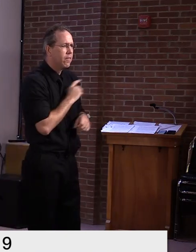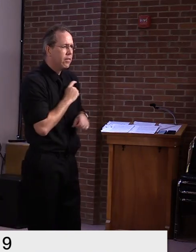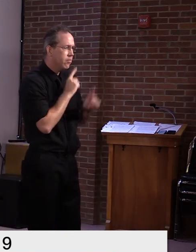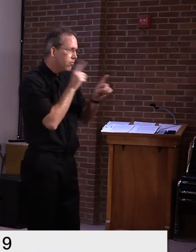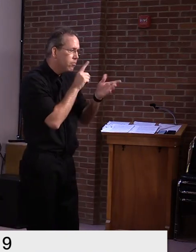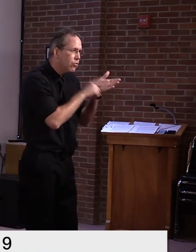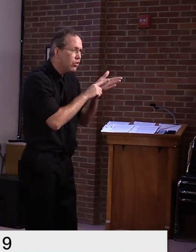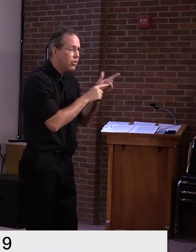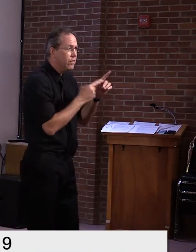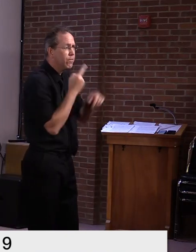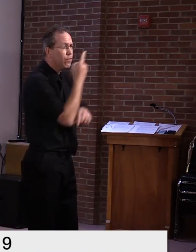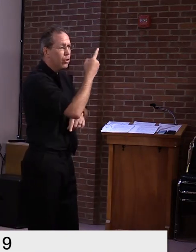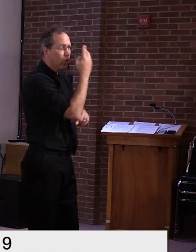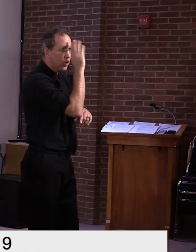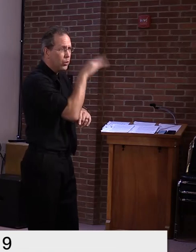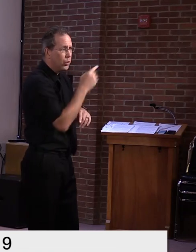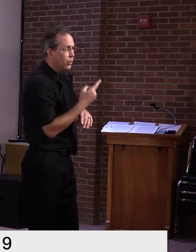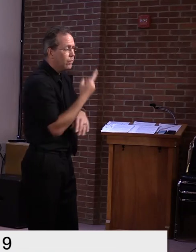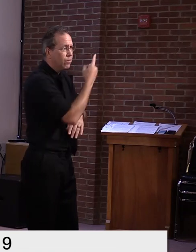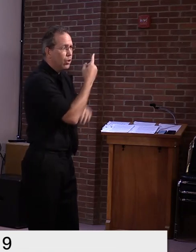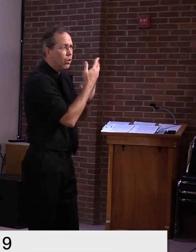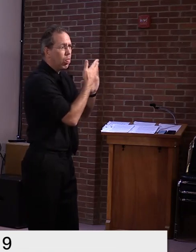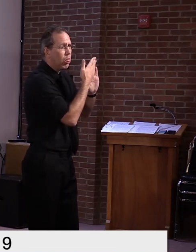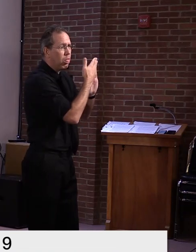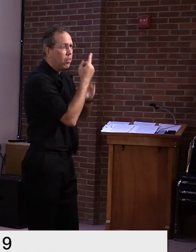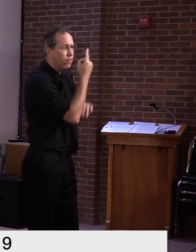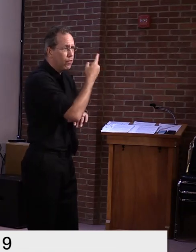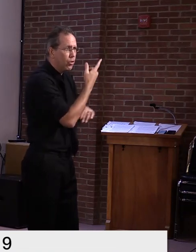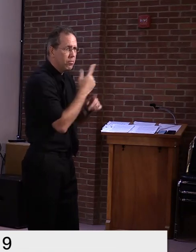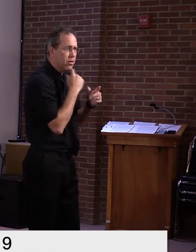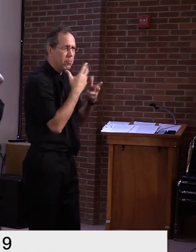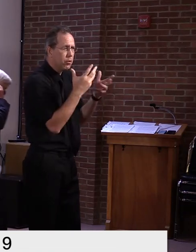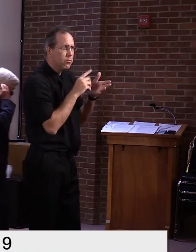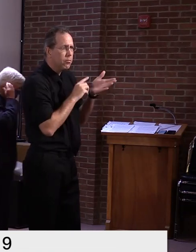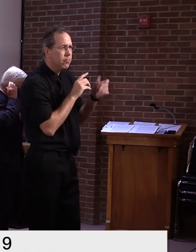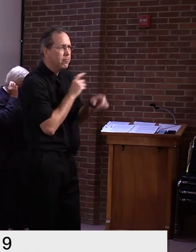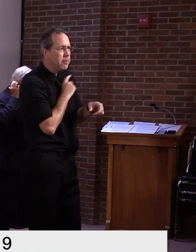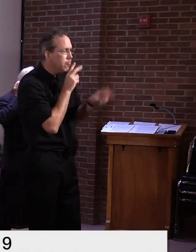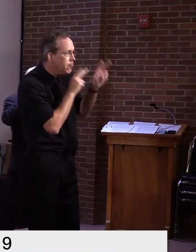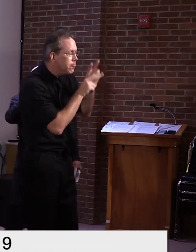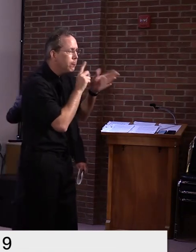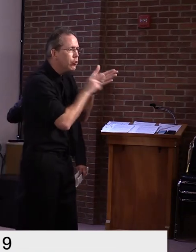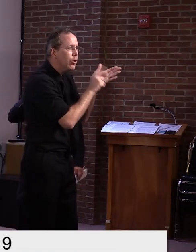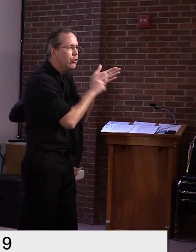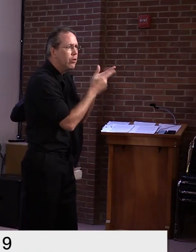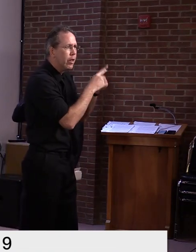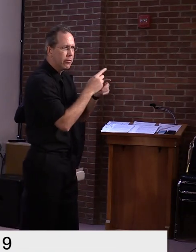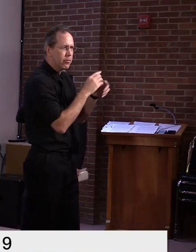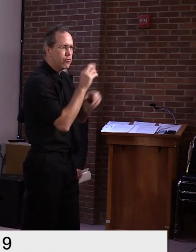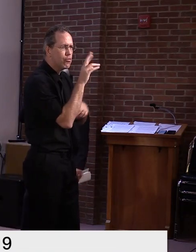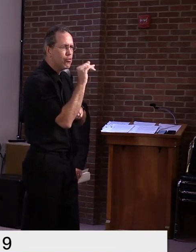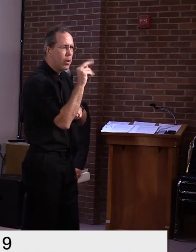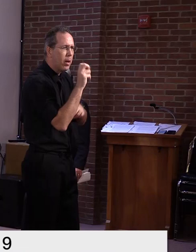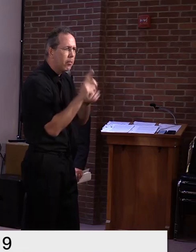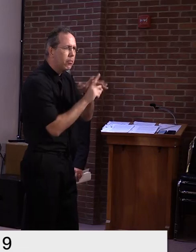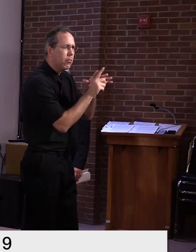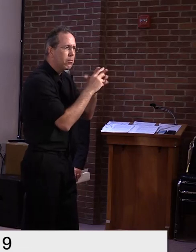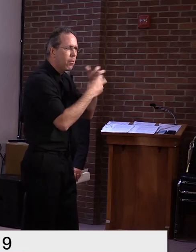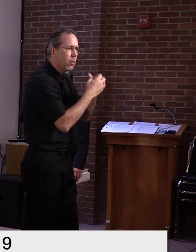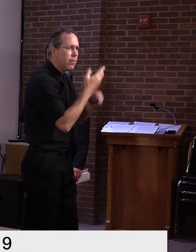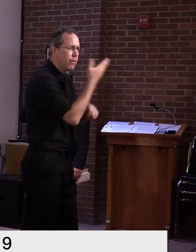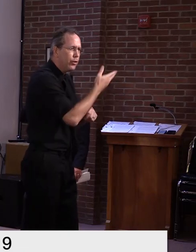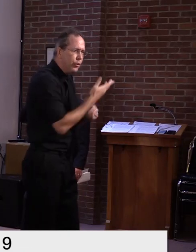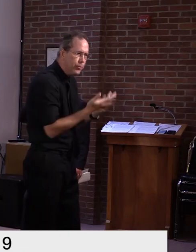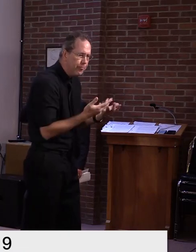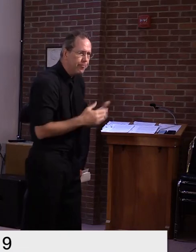Governor, real quick, while you're still there, are you expecting that in the near future you're going to ask to reinstate the work requirement